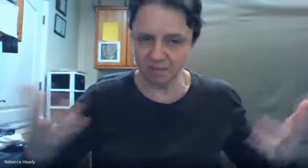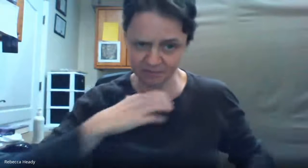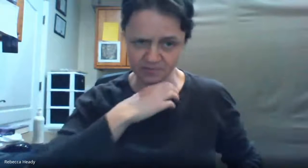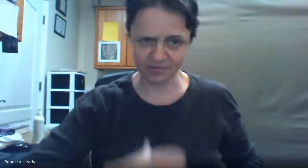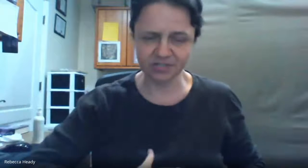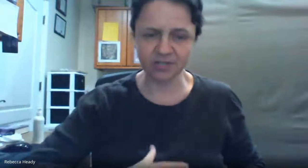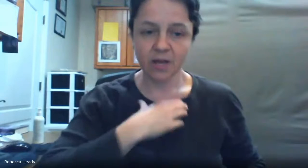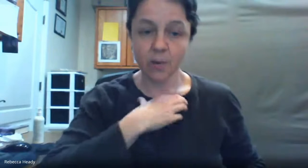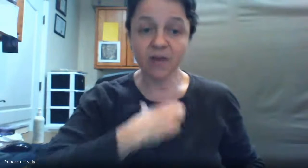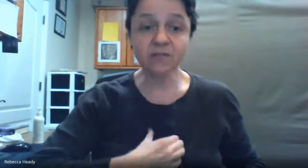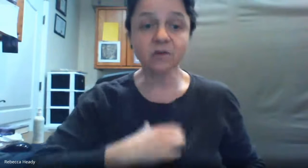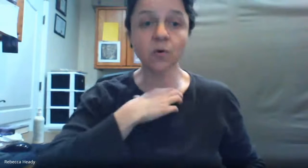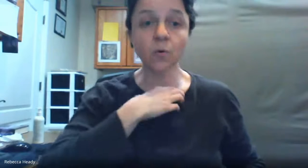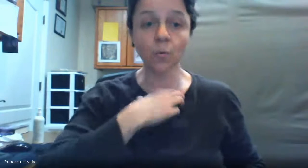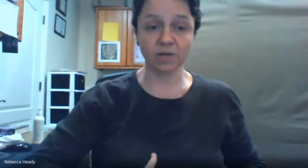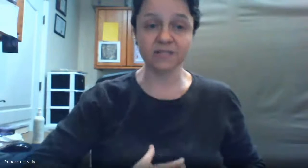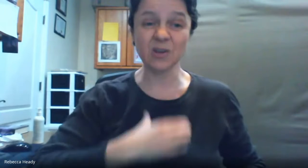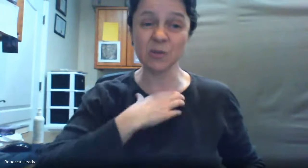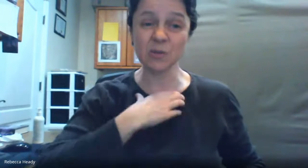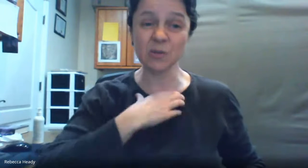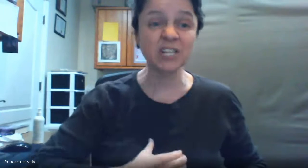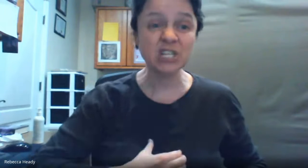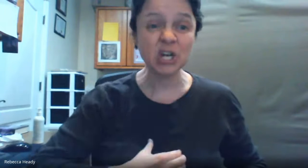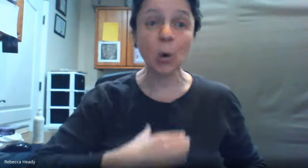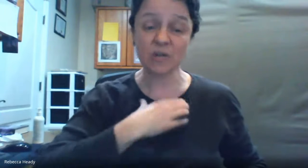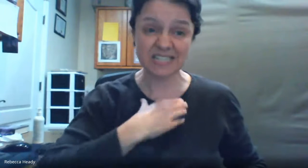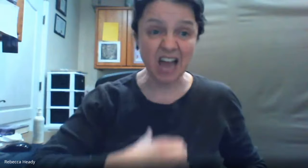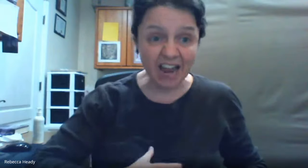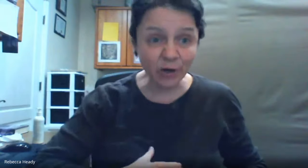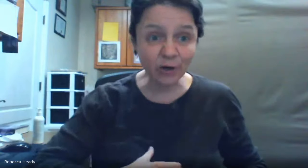mental association. But there's also, this also means wish or desire.